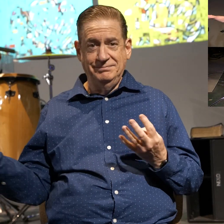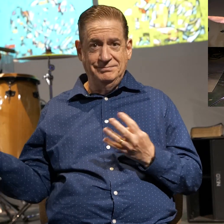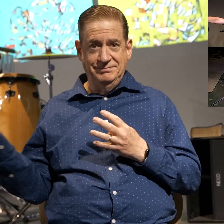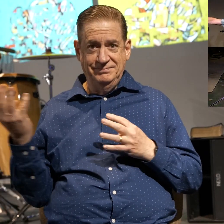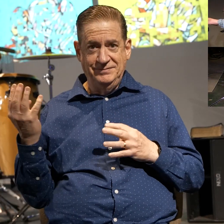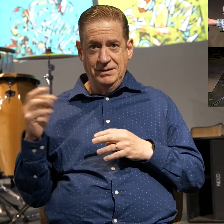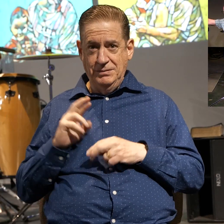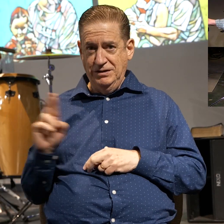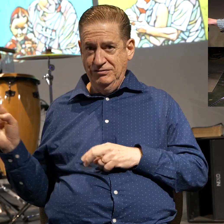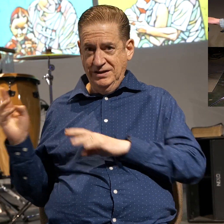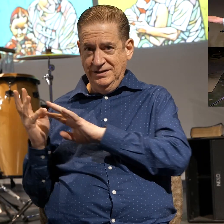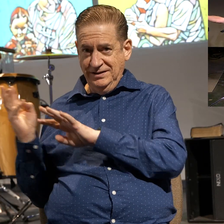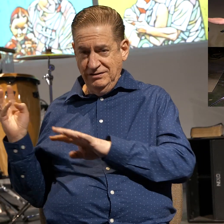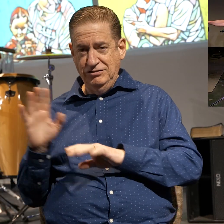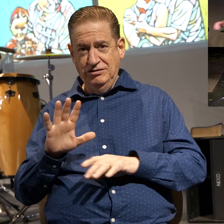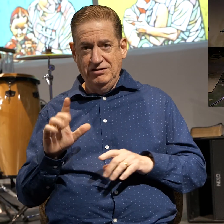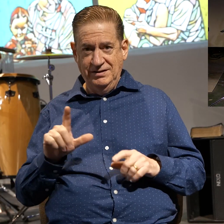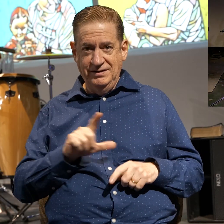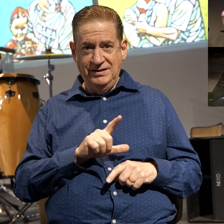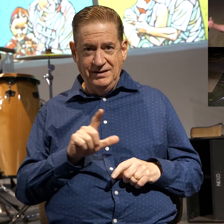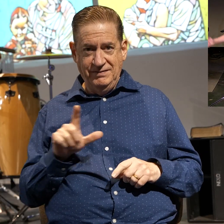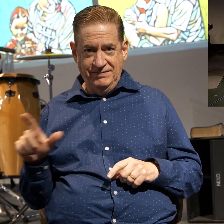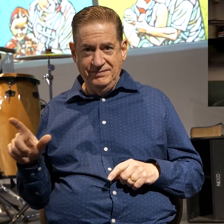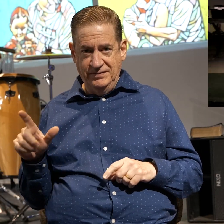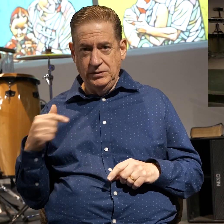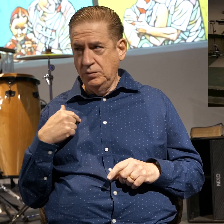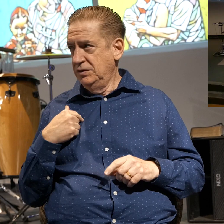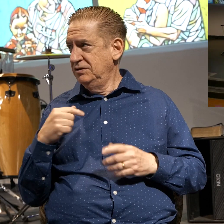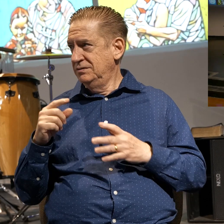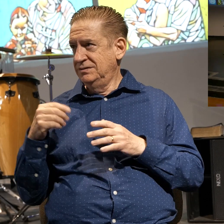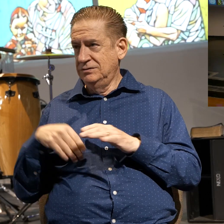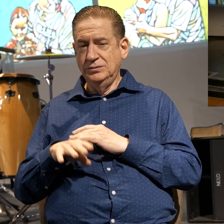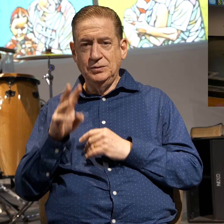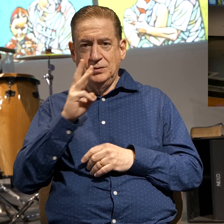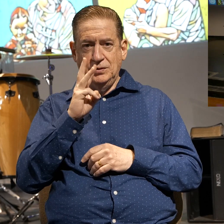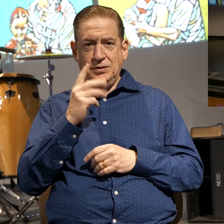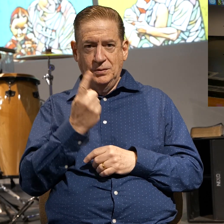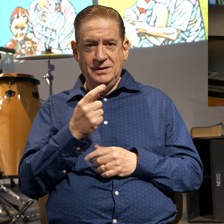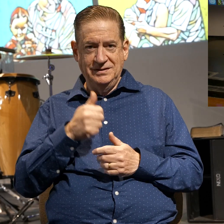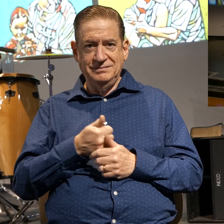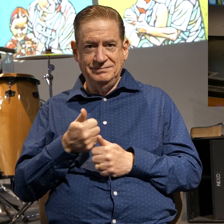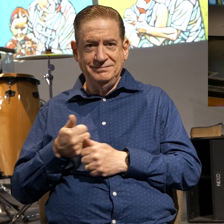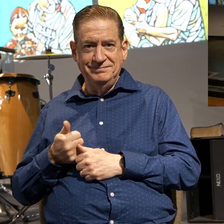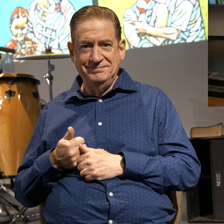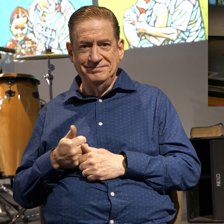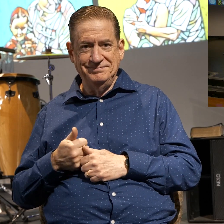over here to my right your left and we'll begin to take you into the water one at a time time you